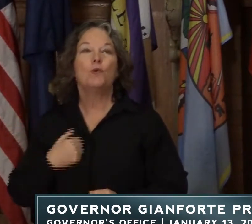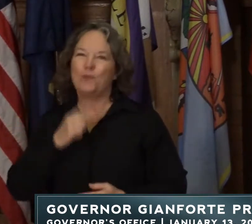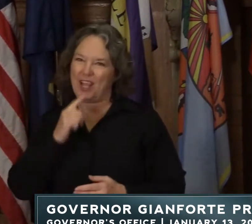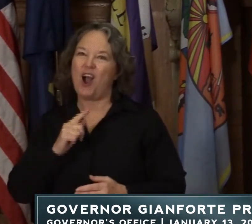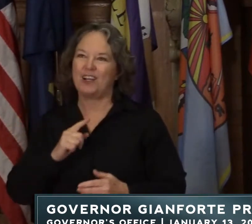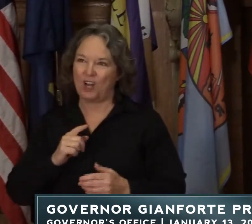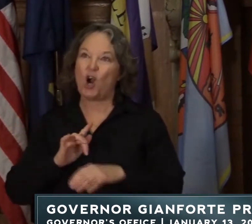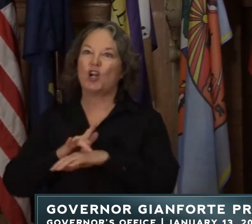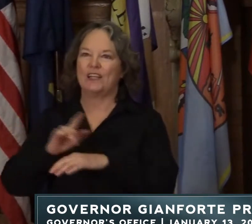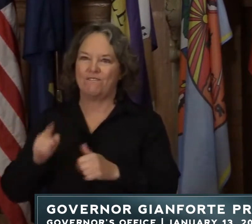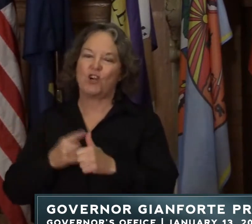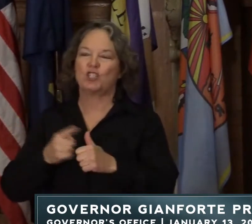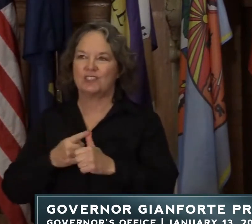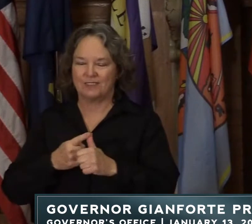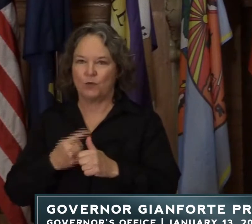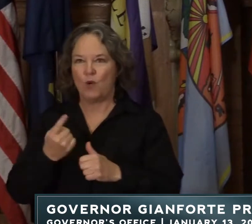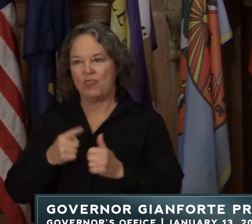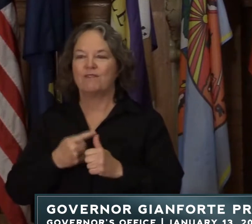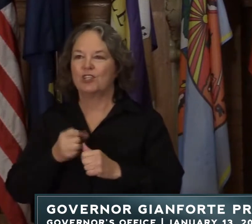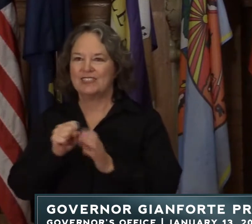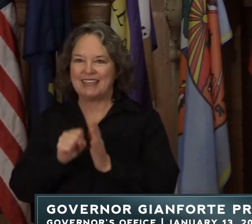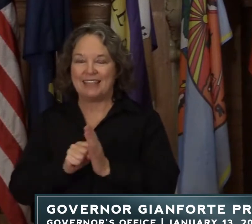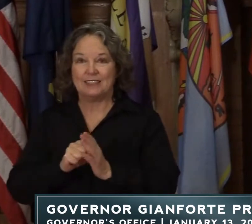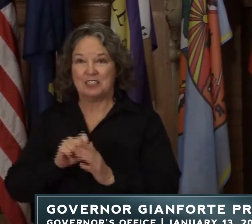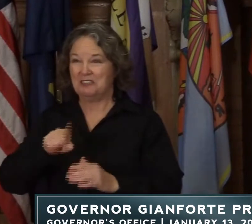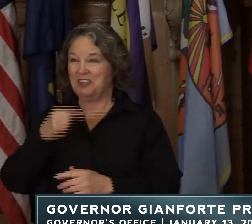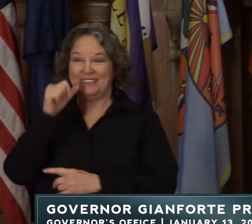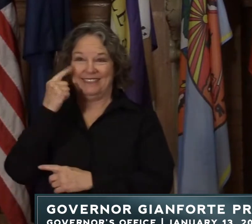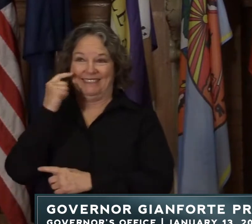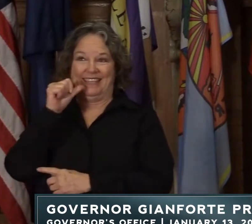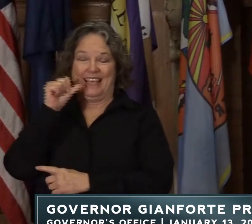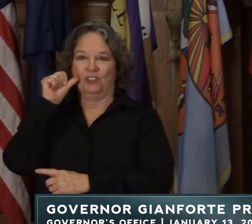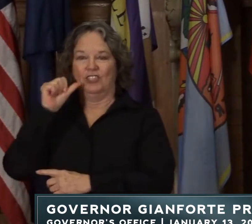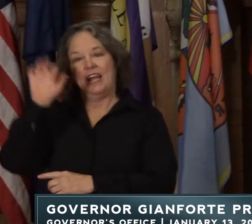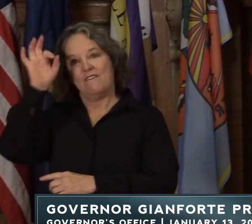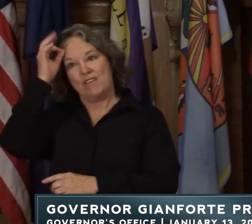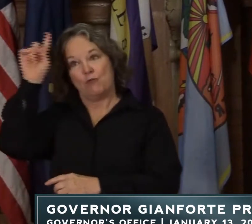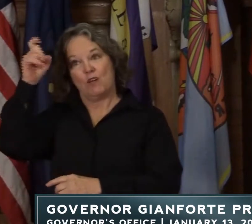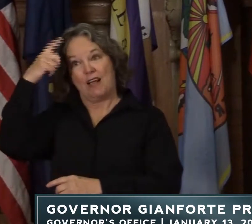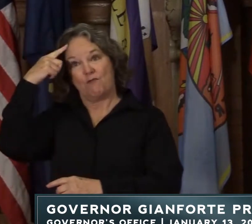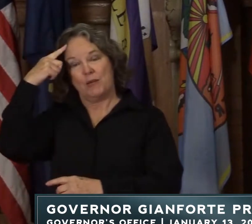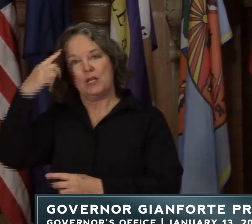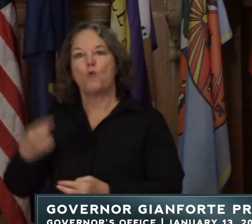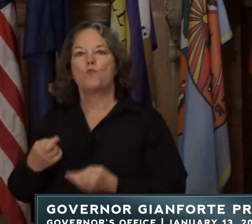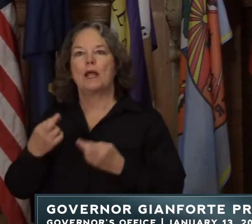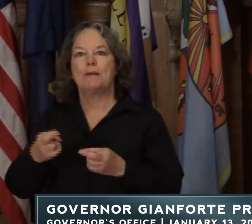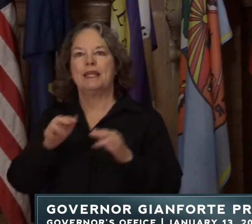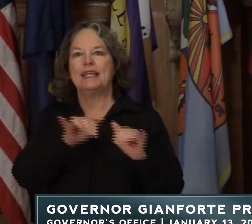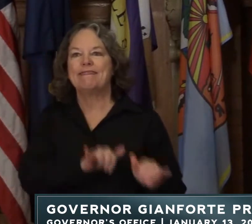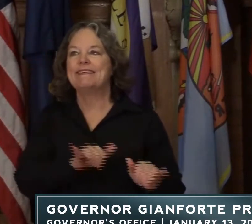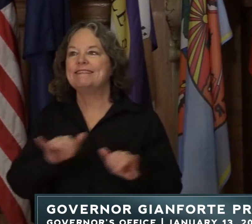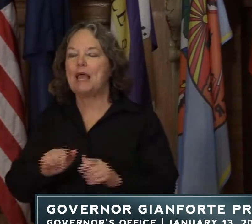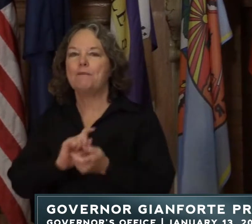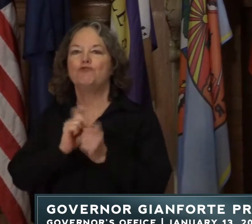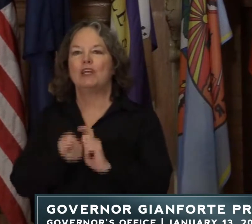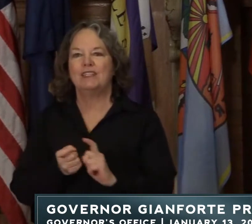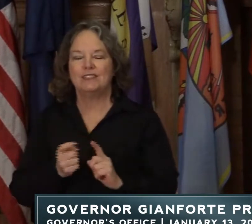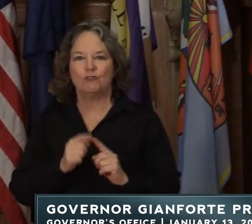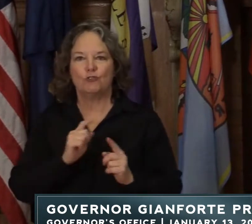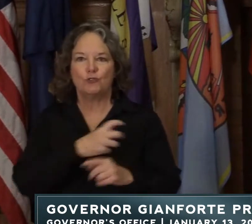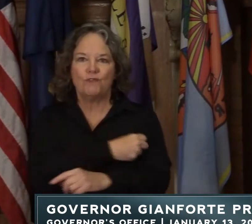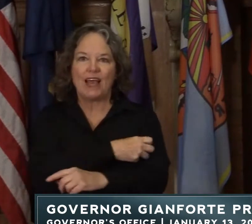the curve. Just yesterday, the federal government recommended similar changes to the vaccine distribution